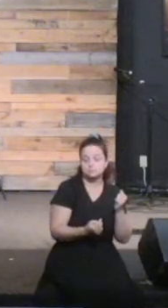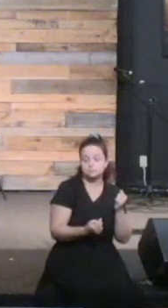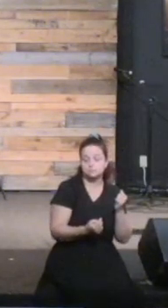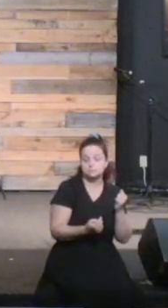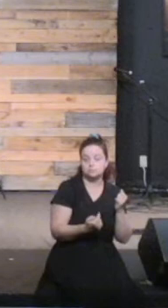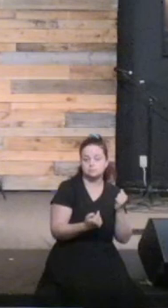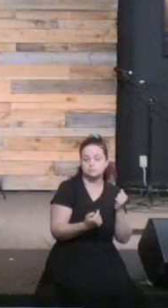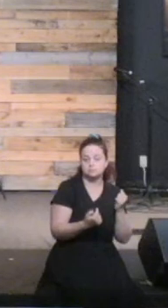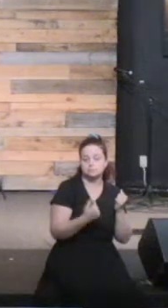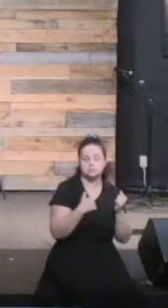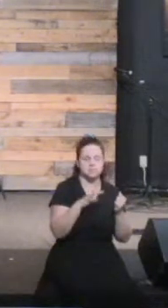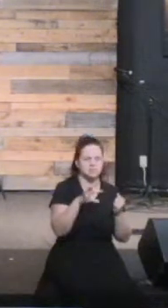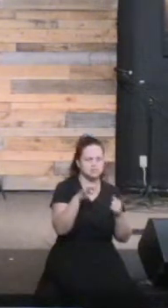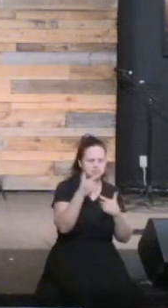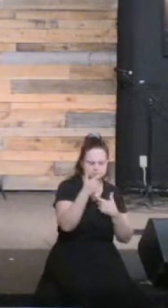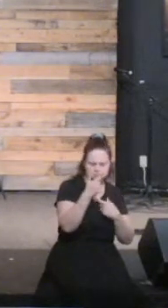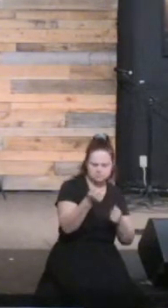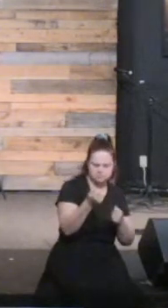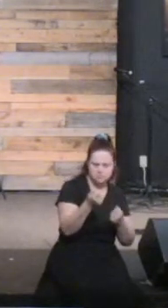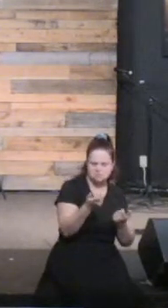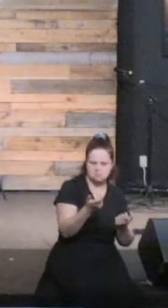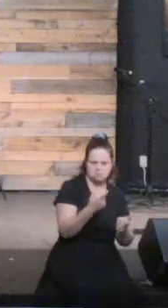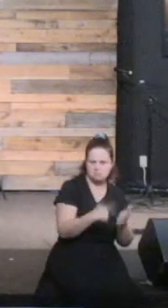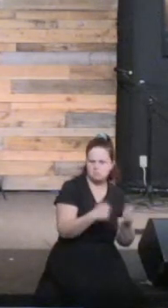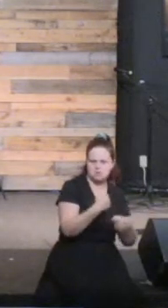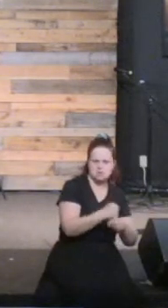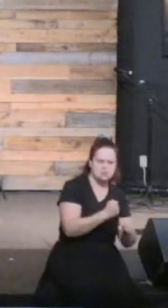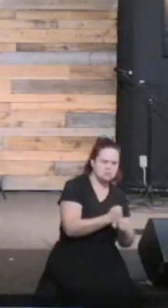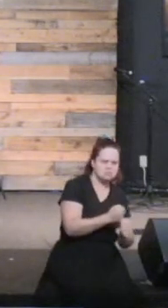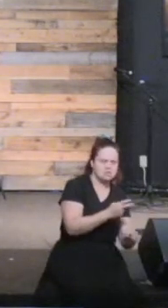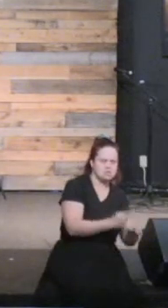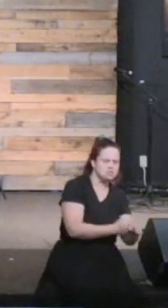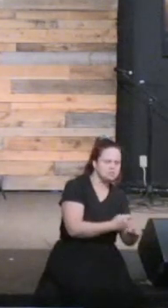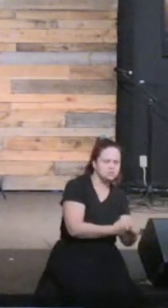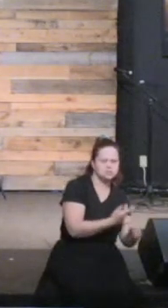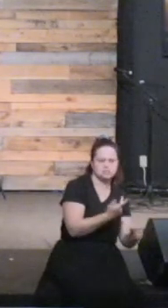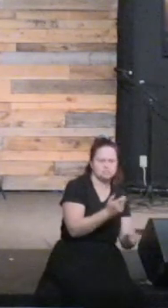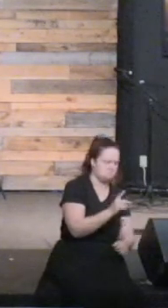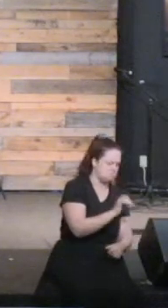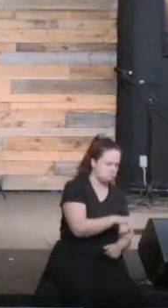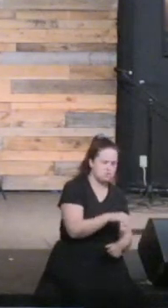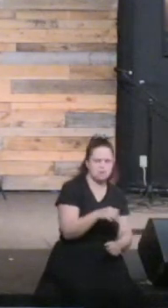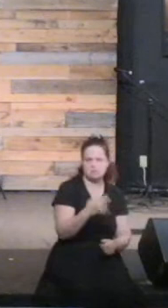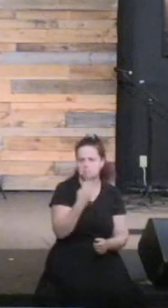that I find interesting what made a sheep a sheep and what made a goat a goat